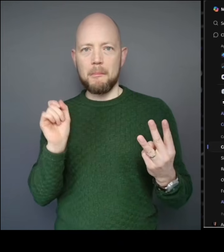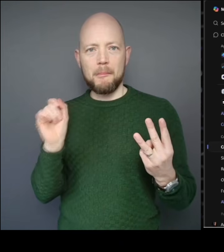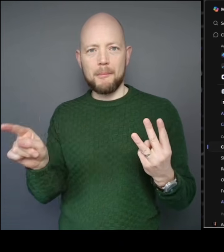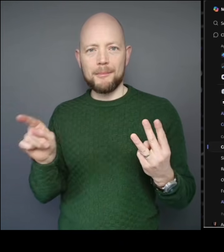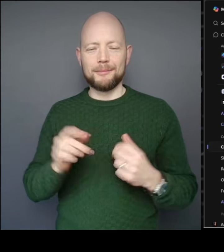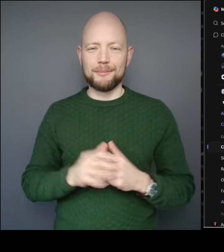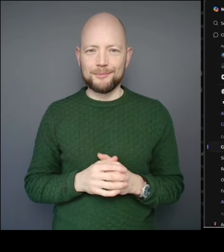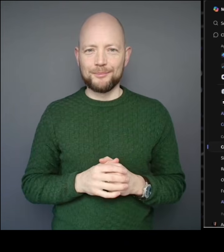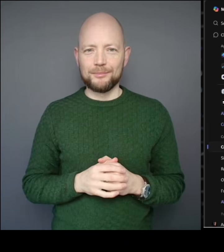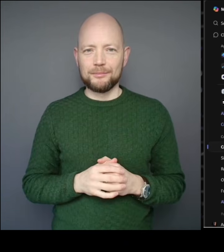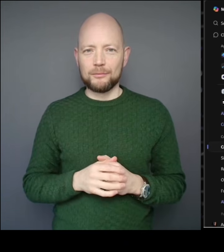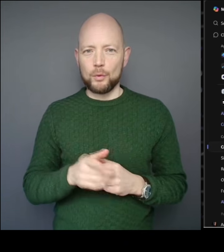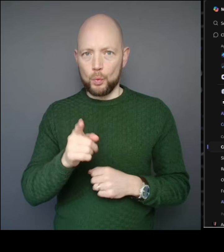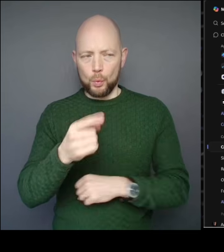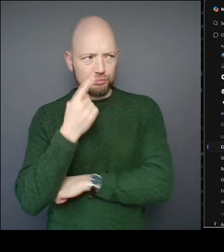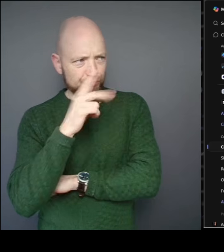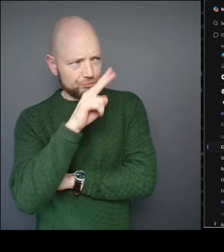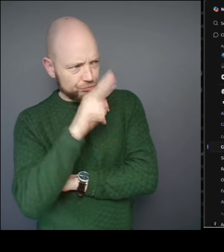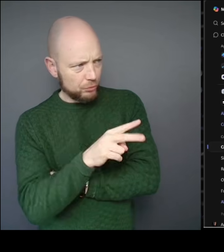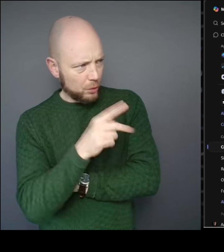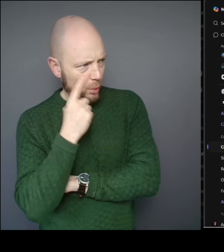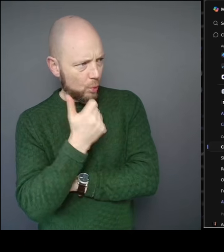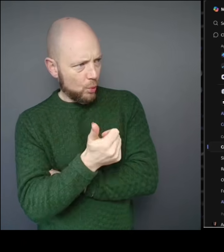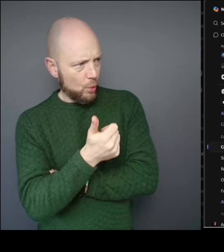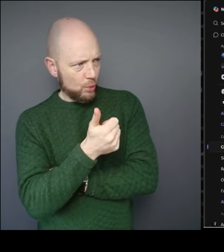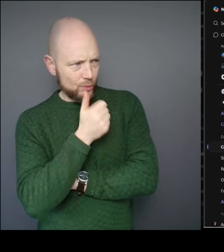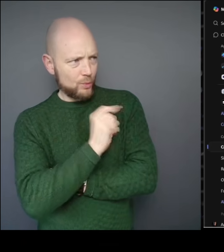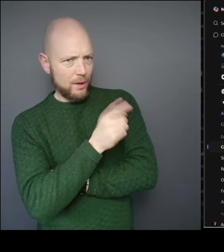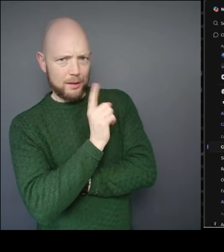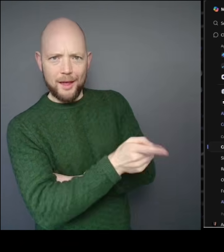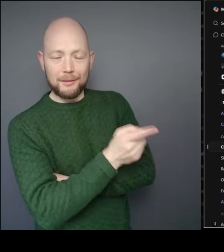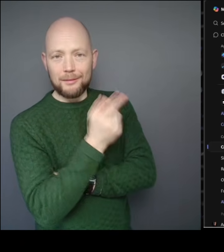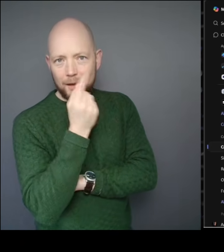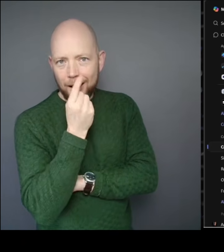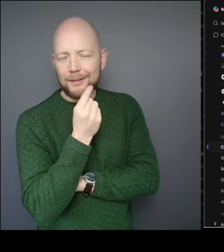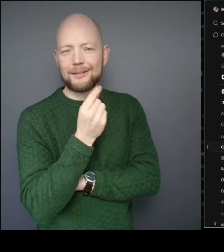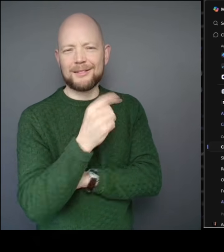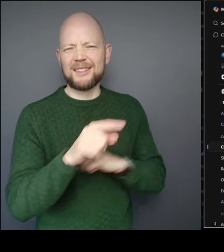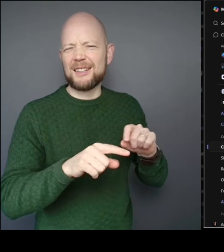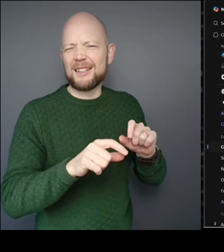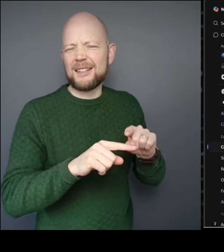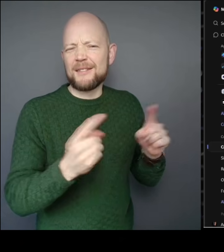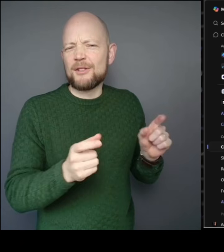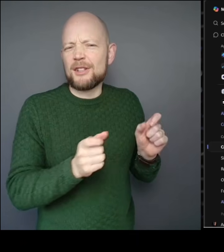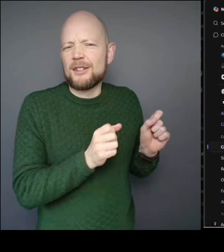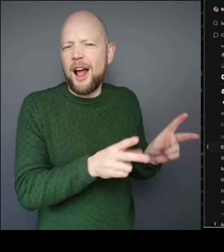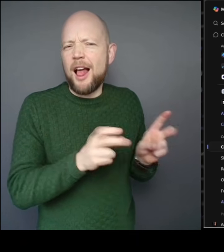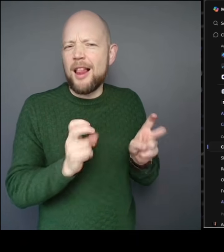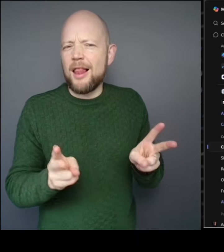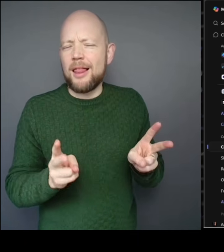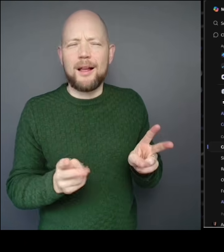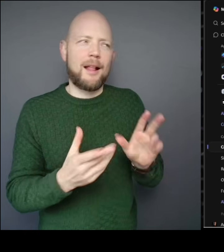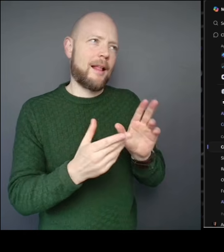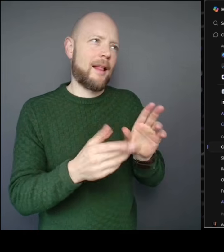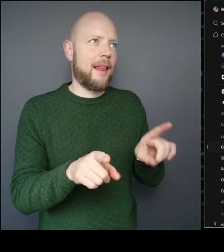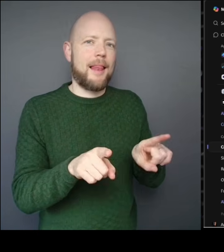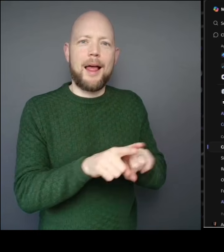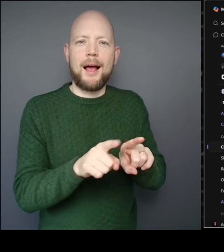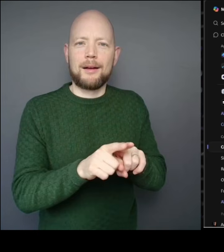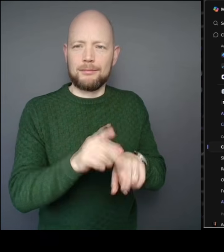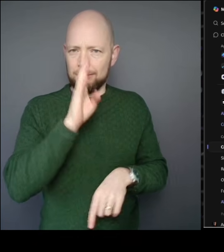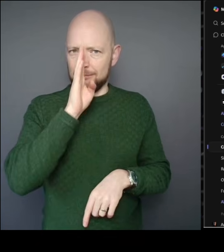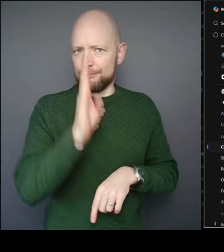you a lot of different options. So whatever looks good, as far as maybe this one is assertive but diplomatic, you can go ahead